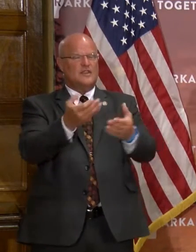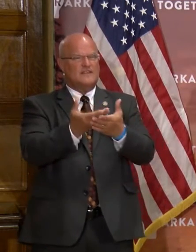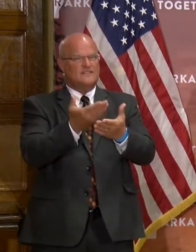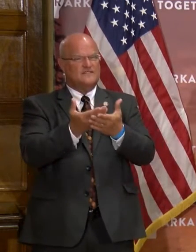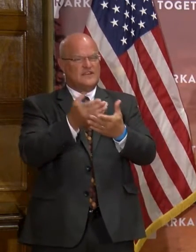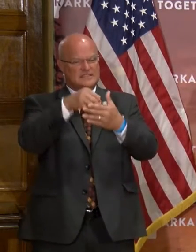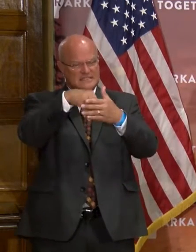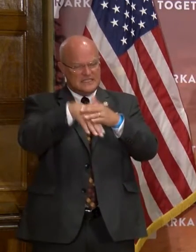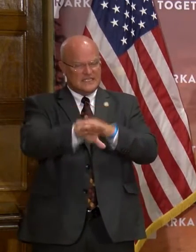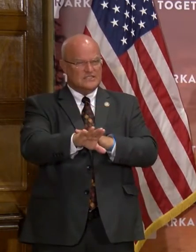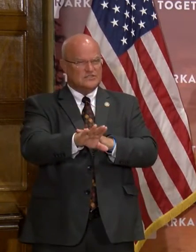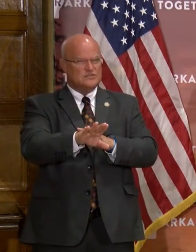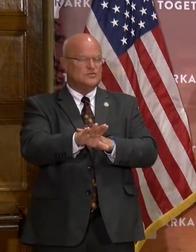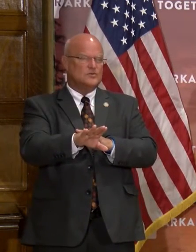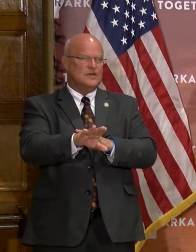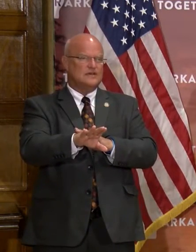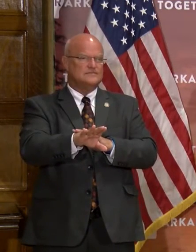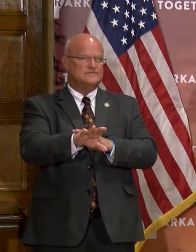funds into